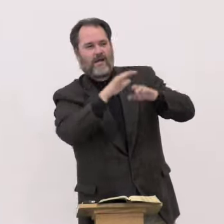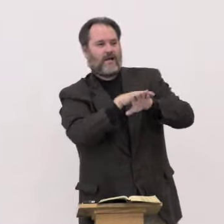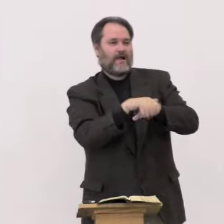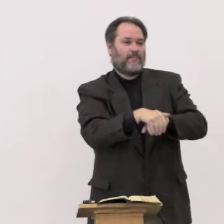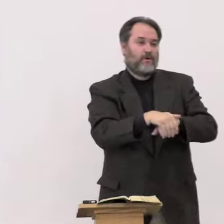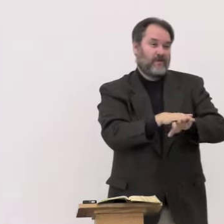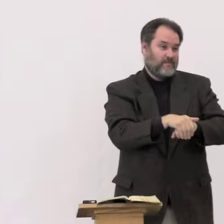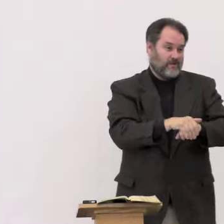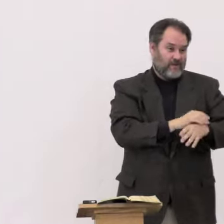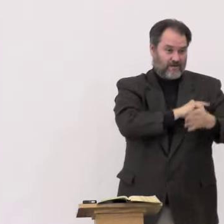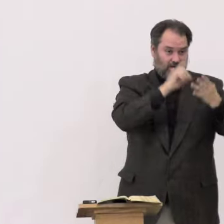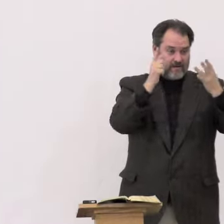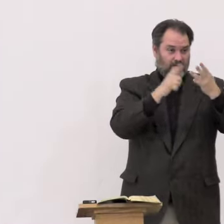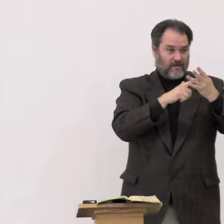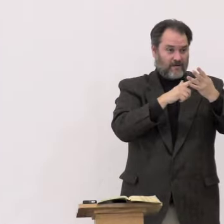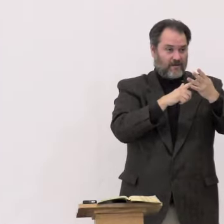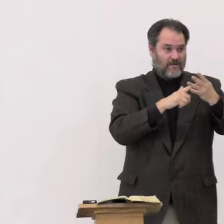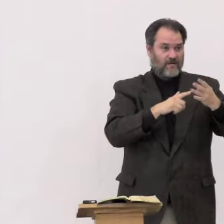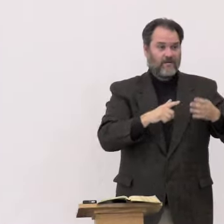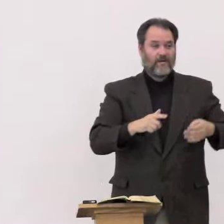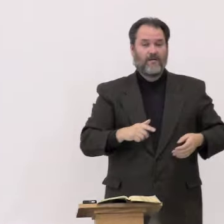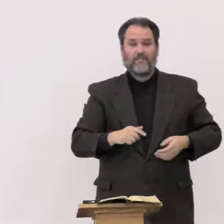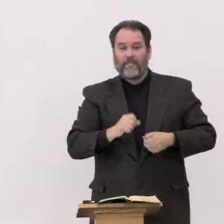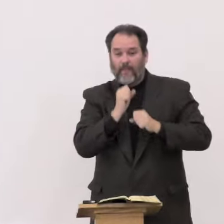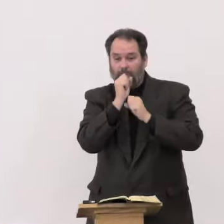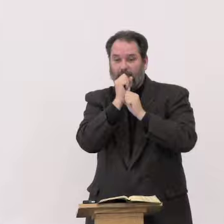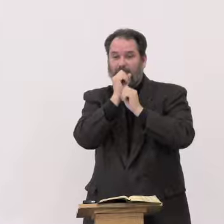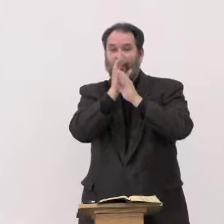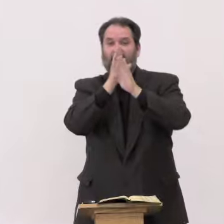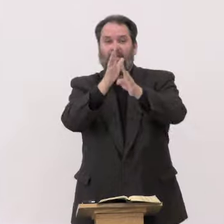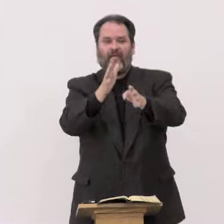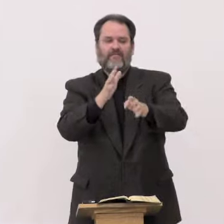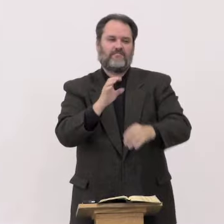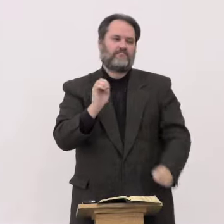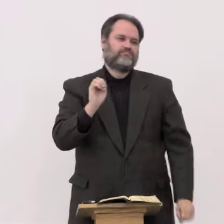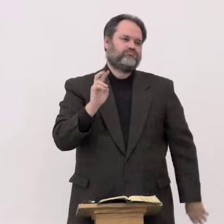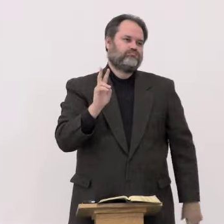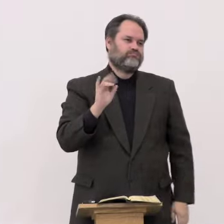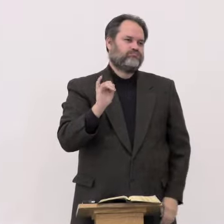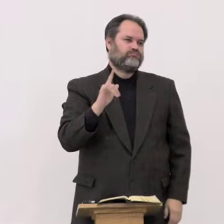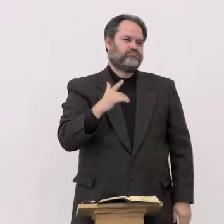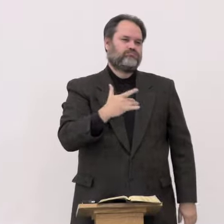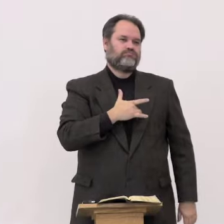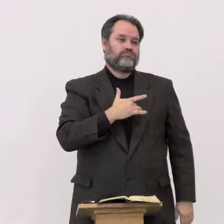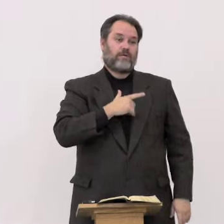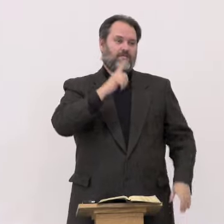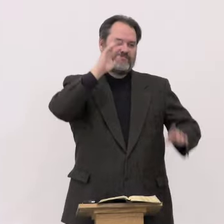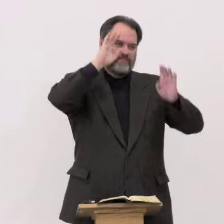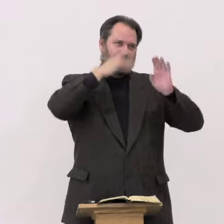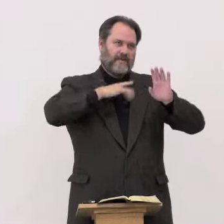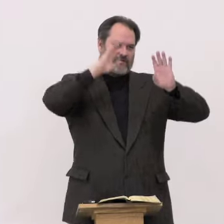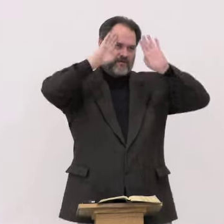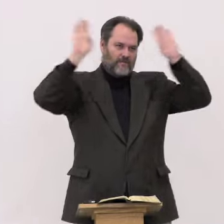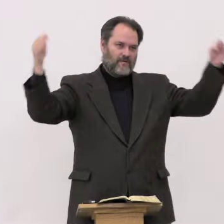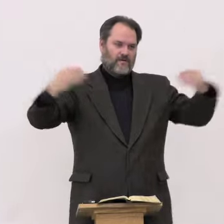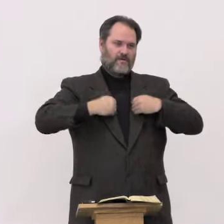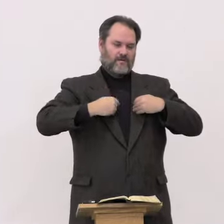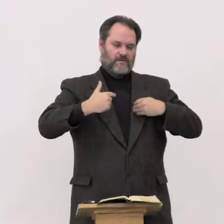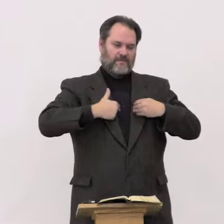You know, picking on someone that has something little in his eye when you have a big one. Also, the